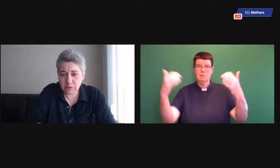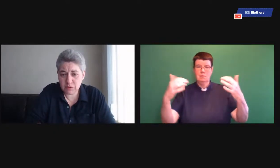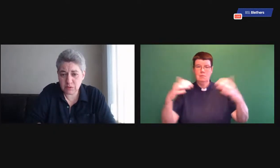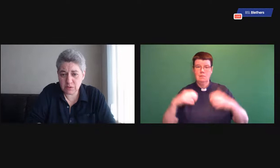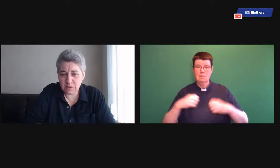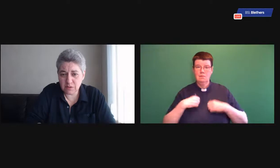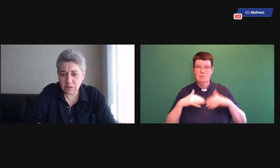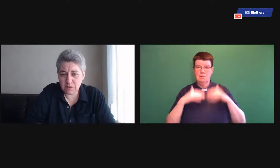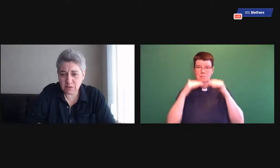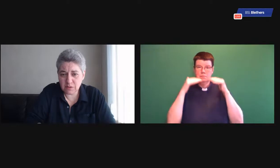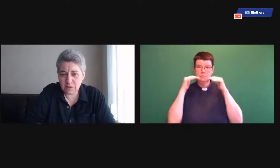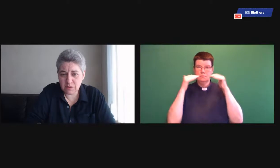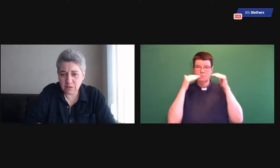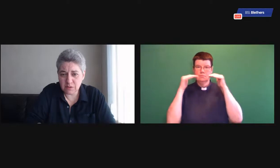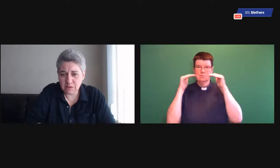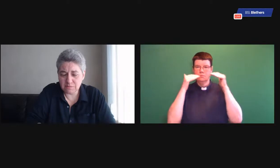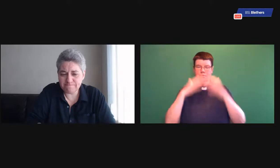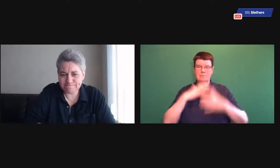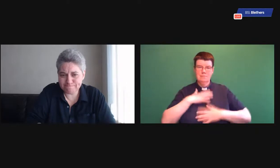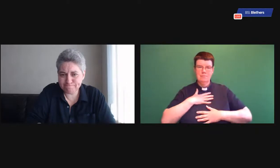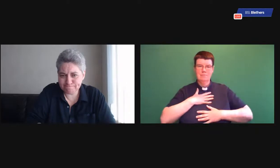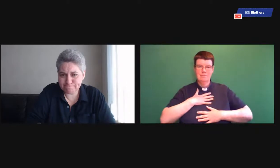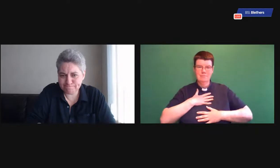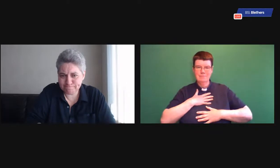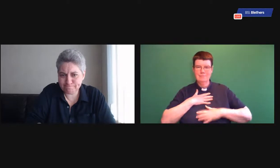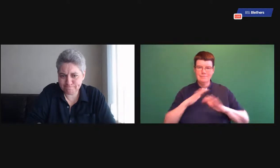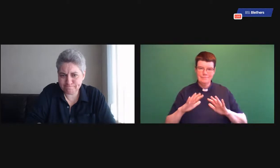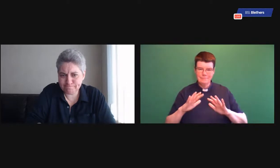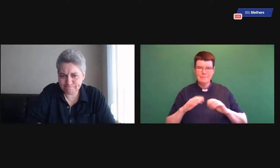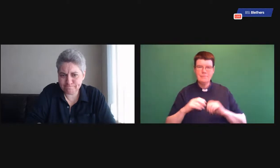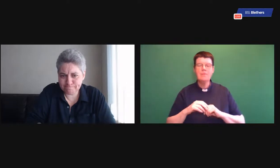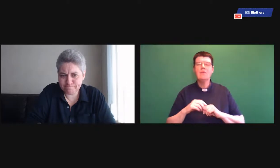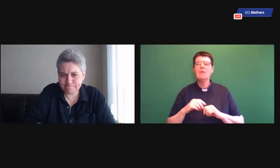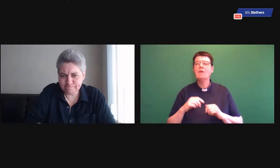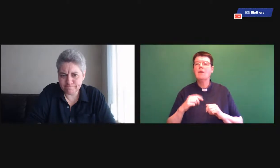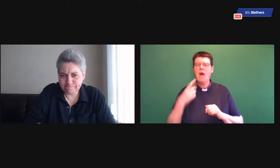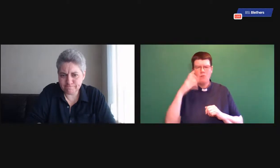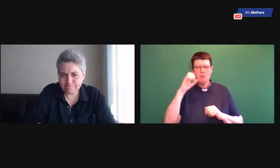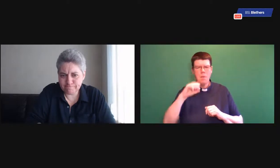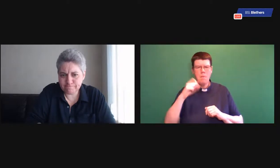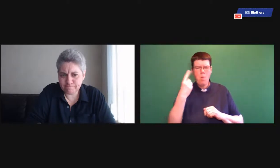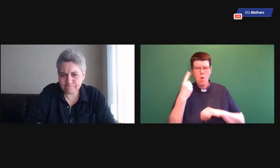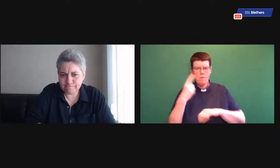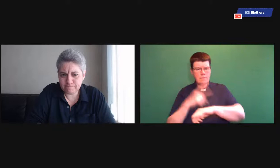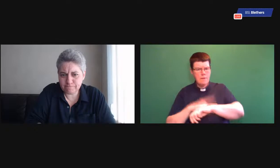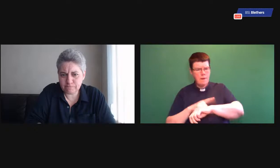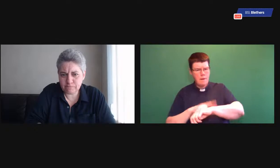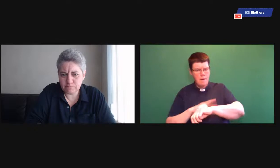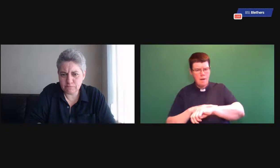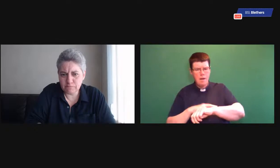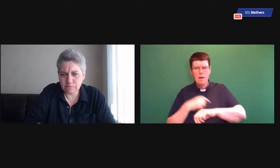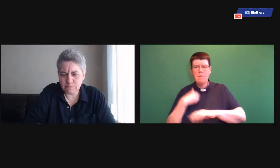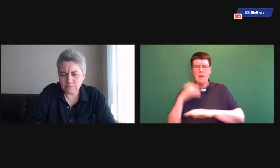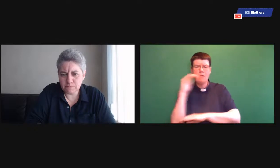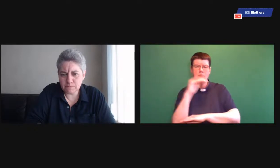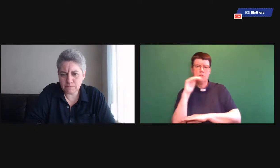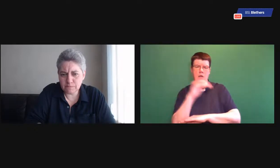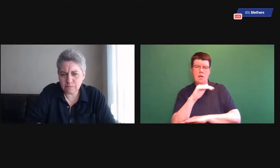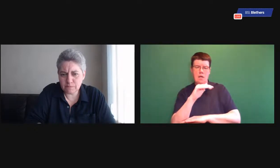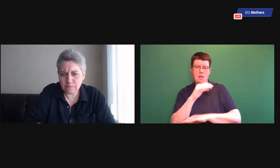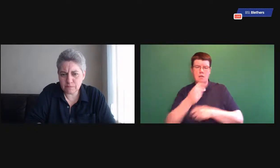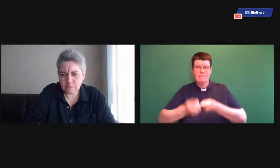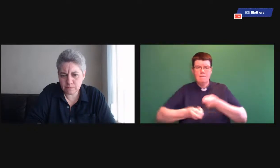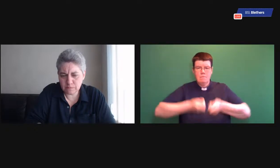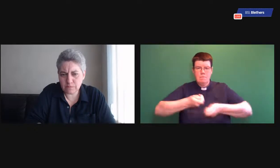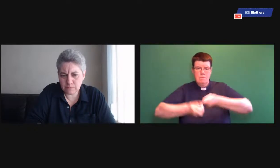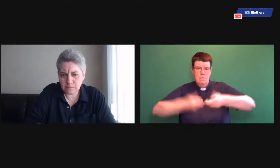stance. And I'm telling you, it's not easy because you're standing right up there and all you can see is all these faces with seas of tears